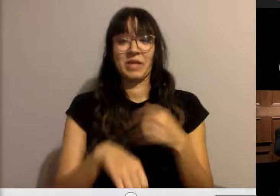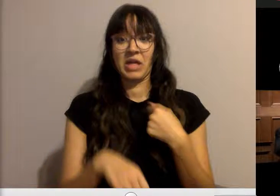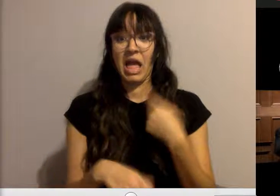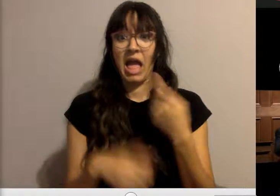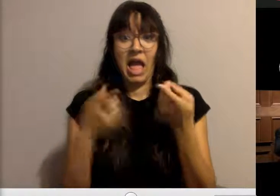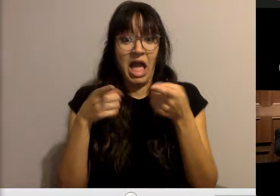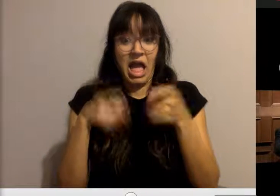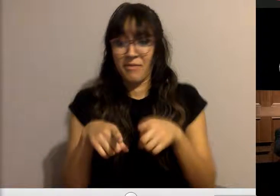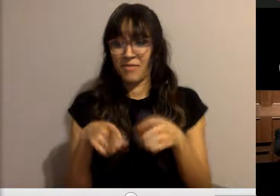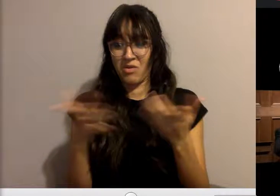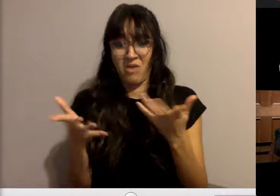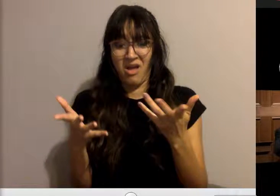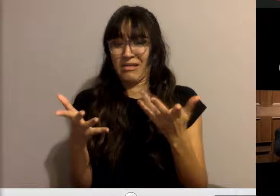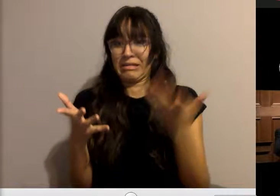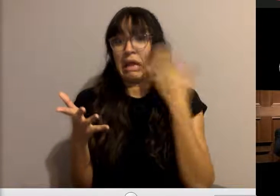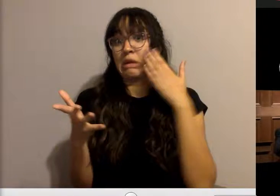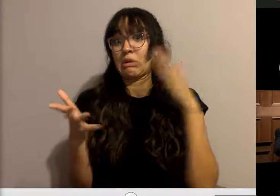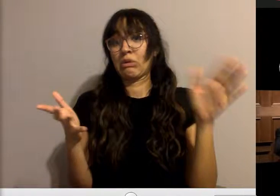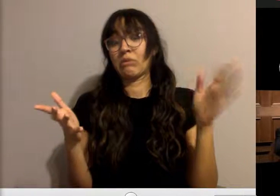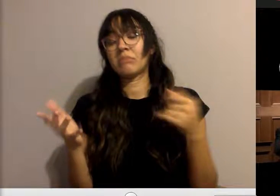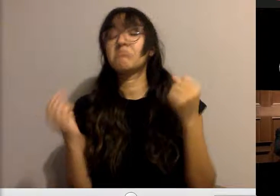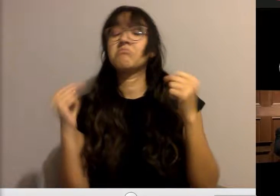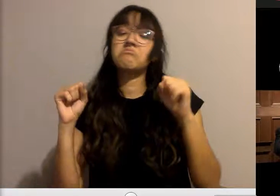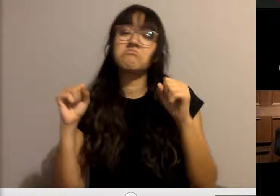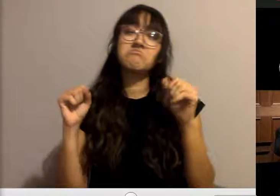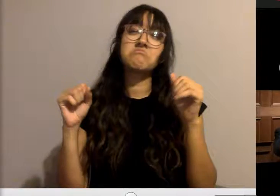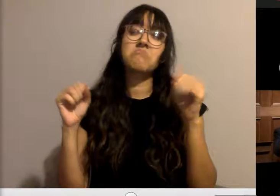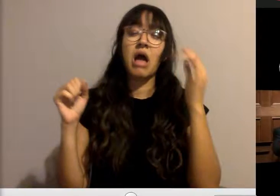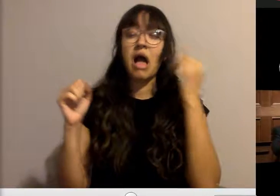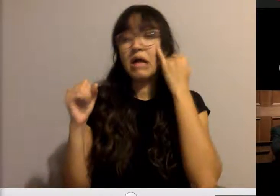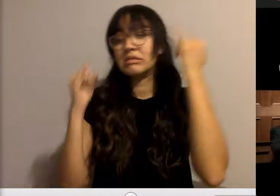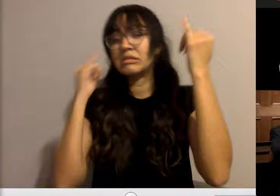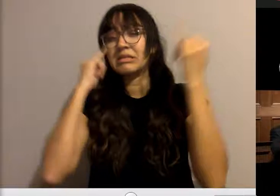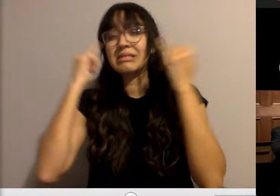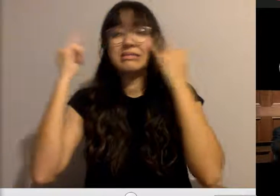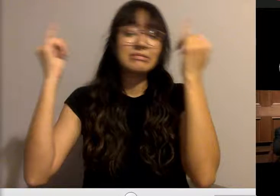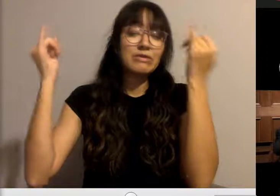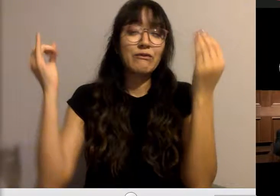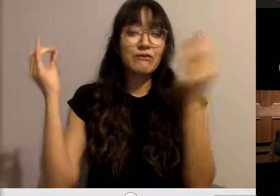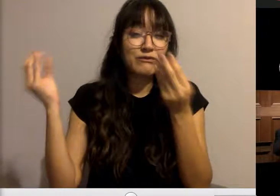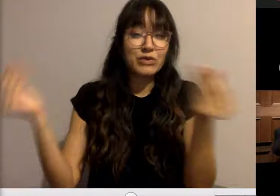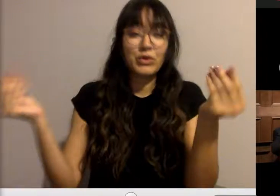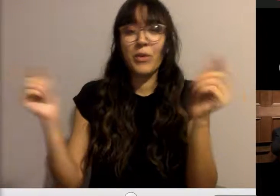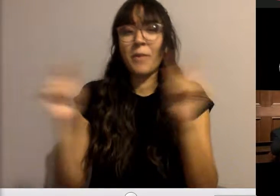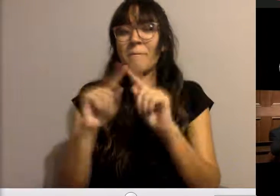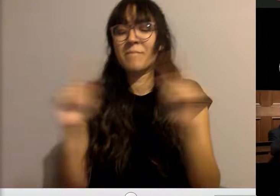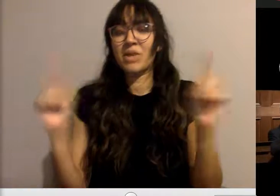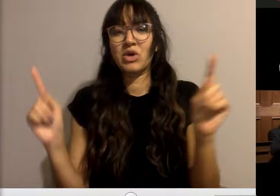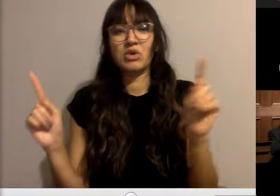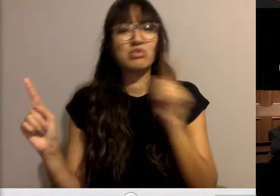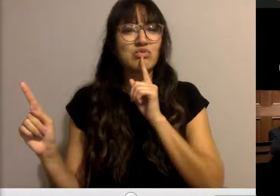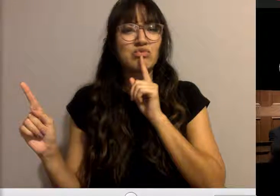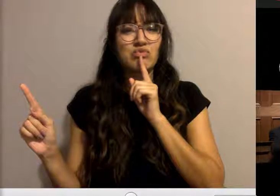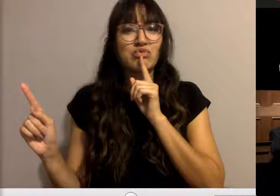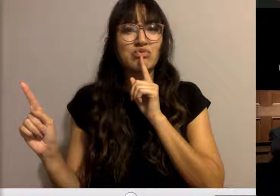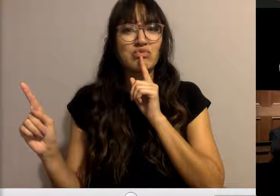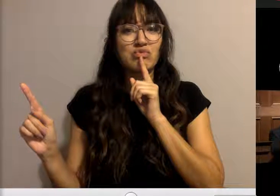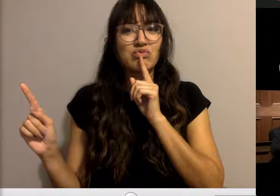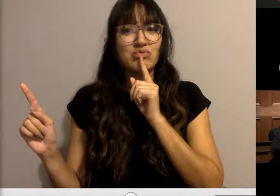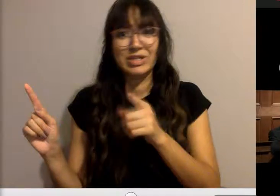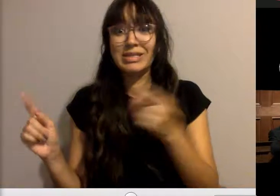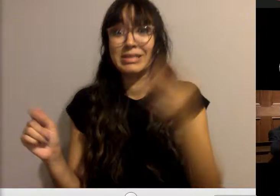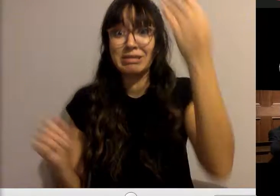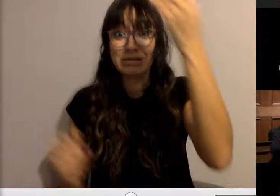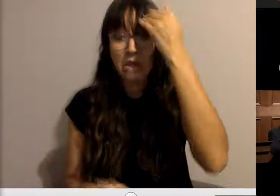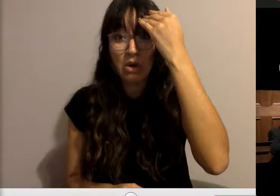it. I think I have some ideas about it, but there is no real smoking gun, quite literally, out there.